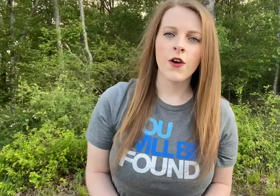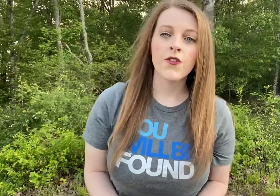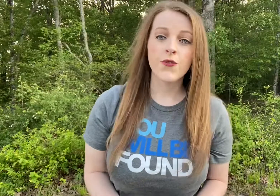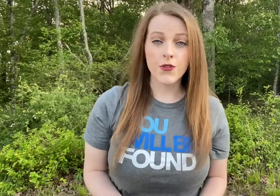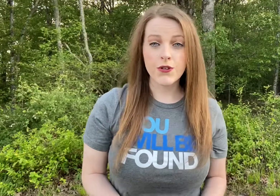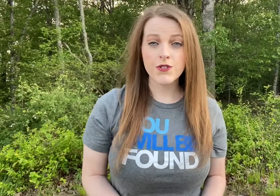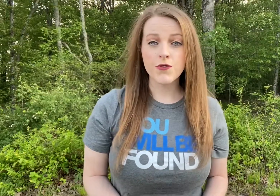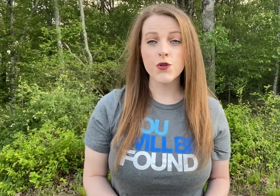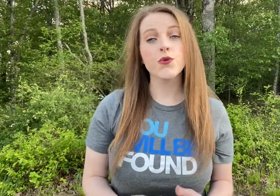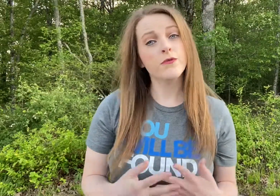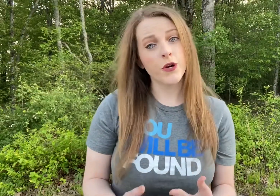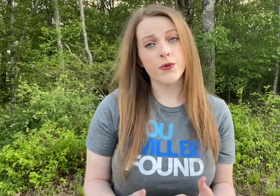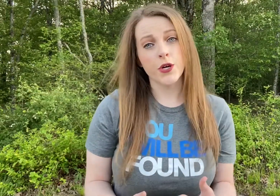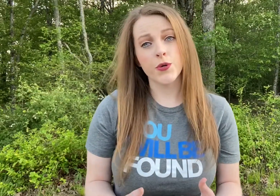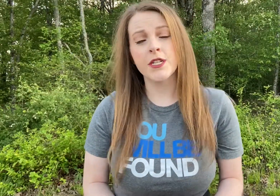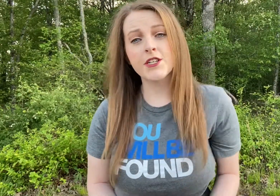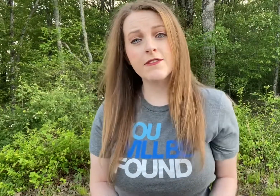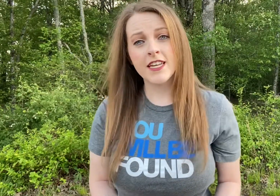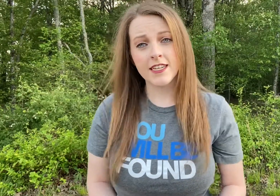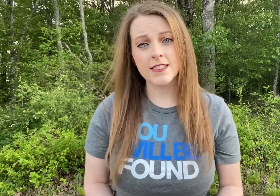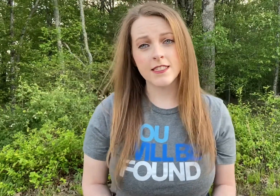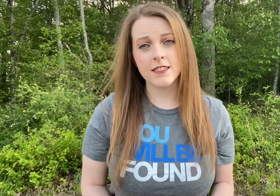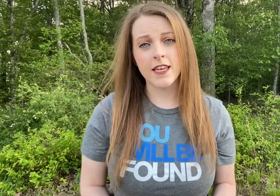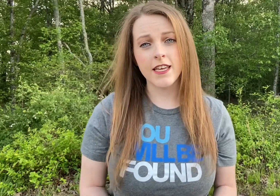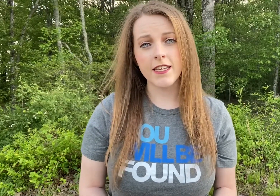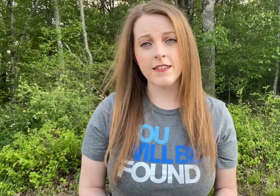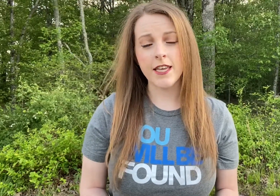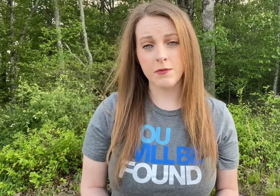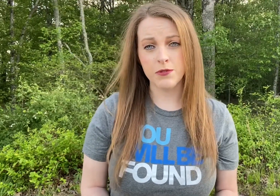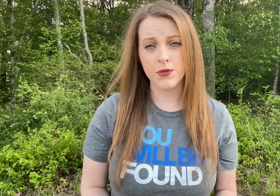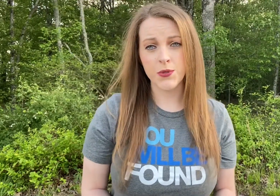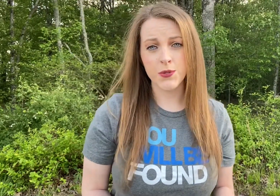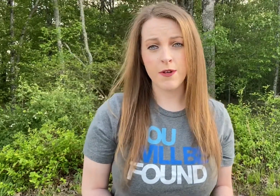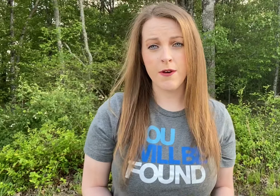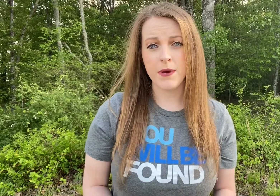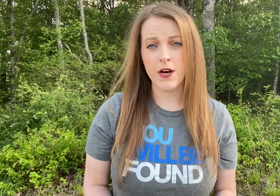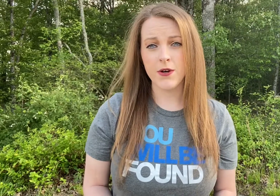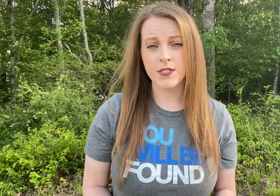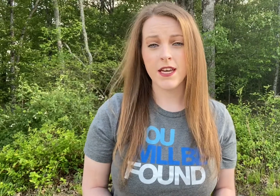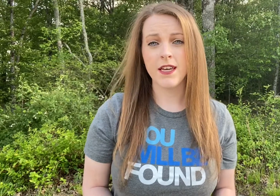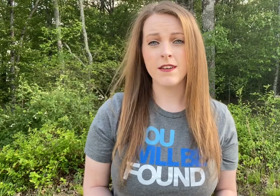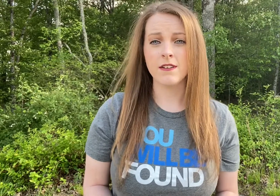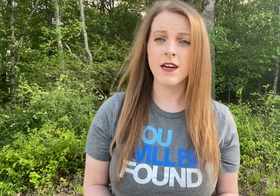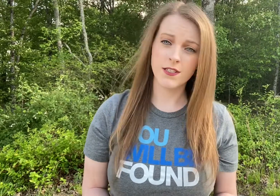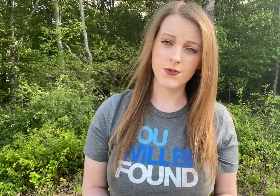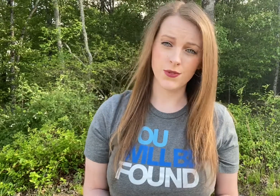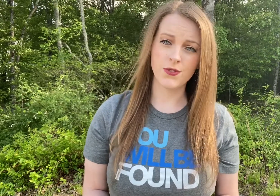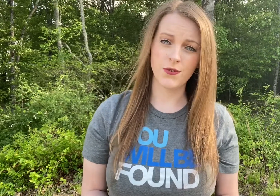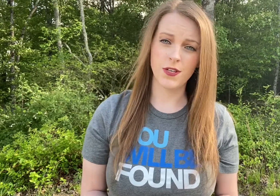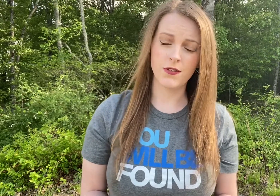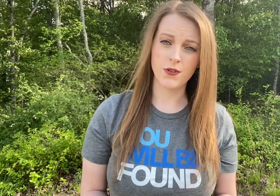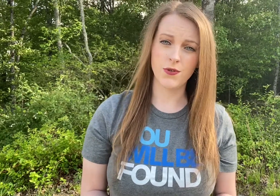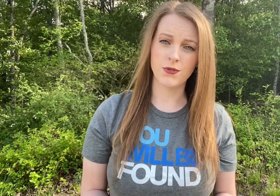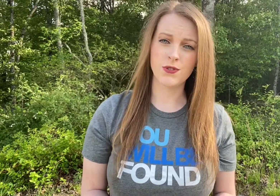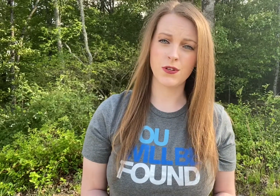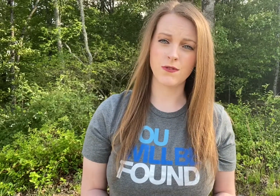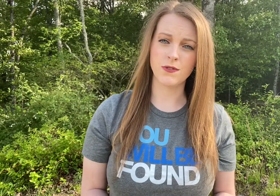For those of you who don't know, Dear Evan Hansen is a musical about a young high school student who struggles with